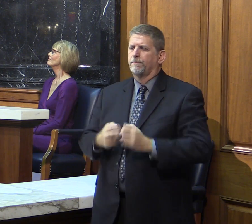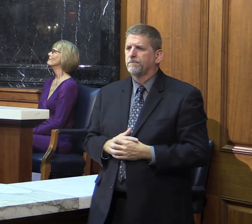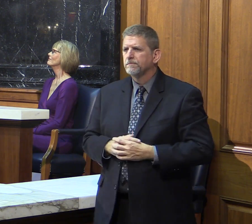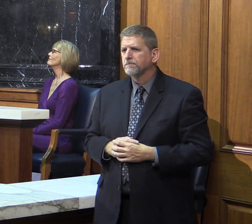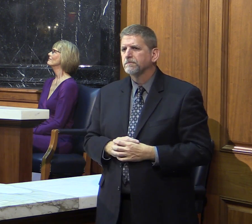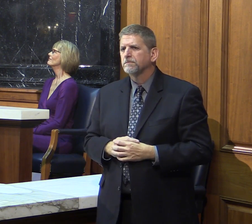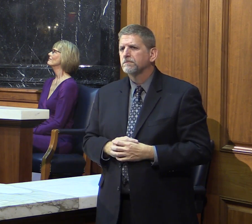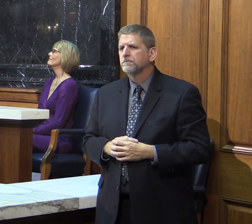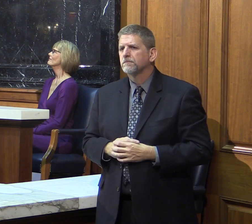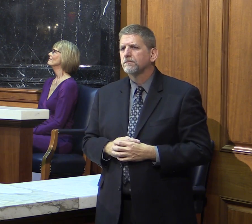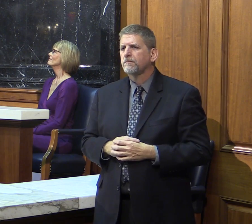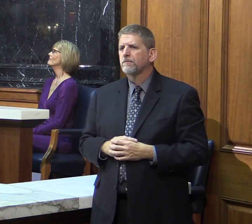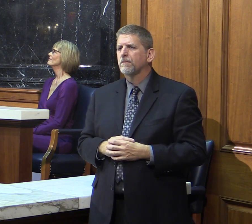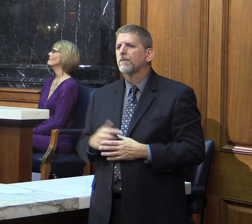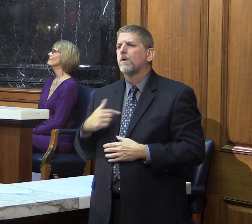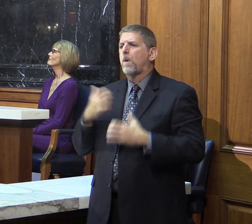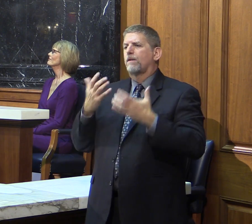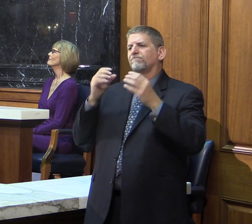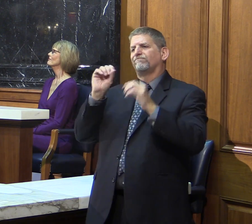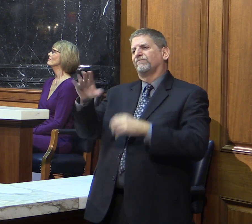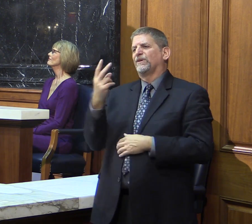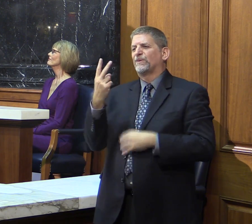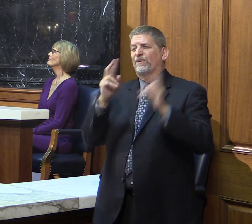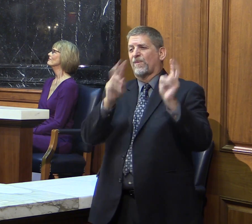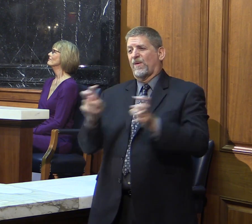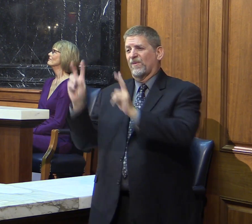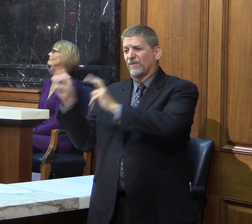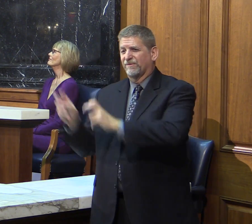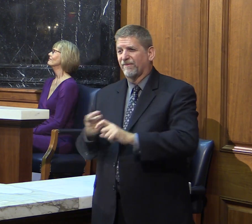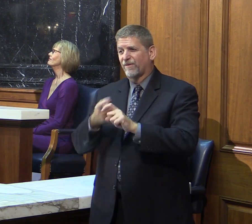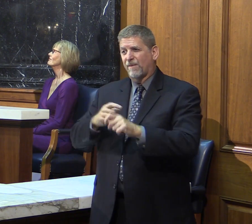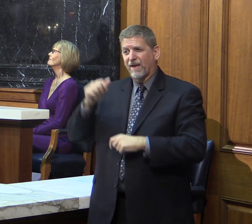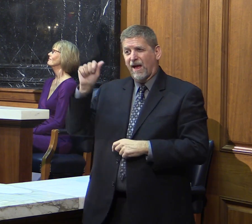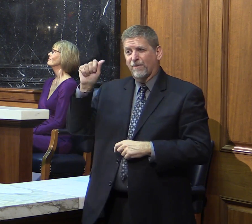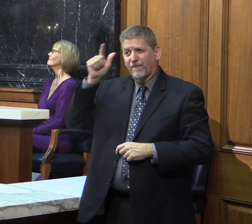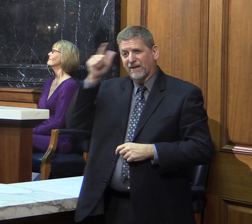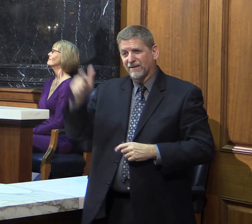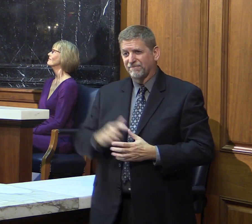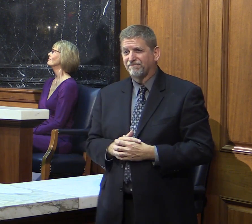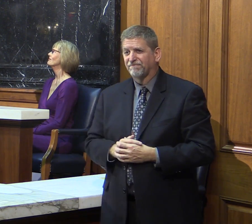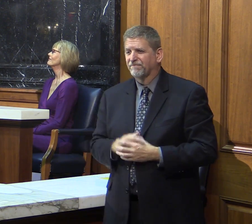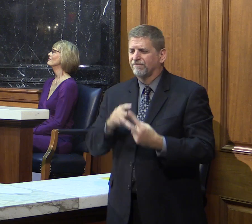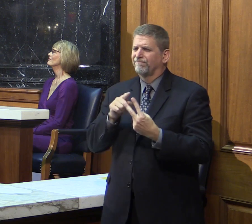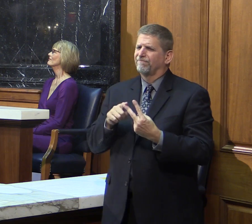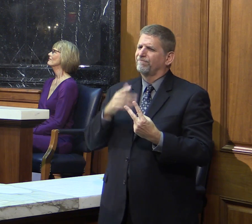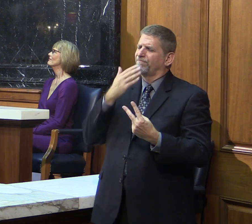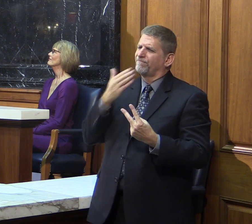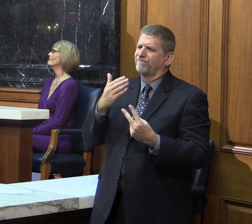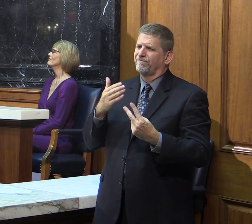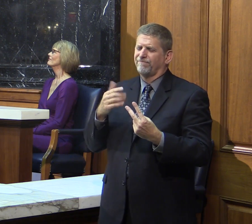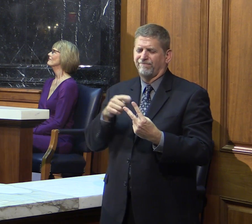will leave you with 2 quotes from one of the greatest Hoosiers and greatest Americans who ever